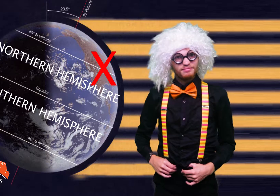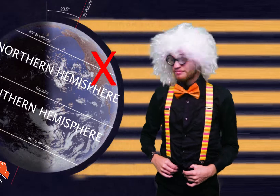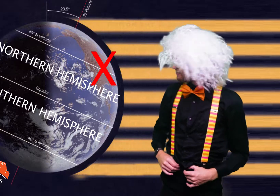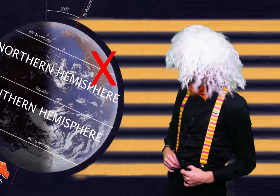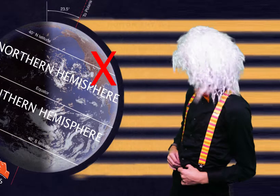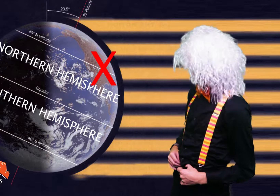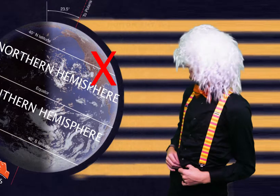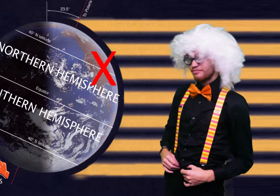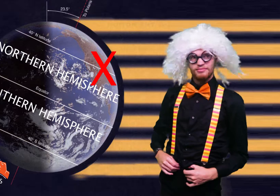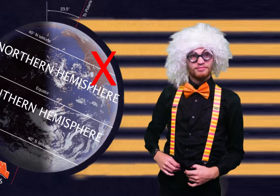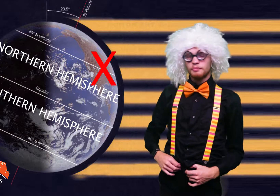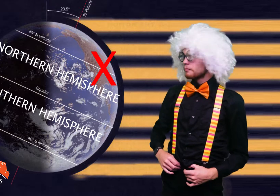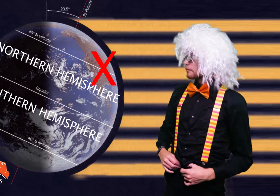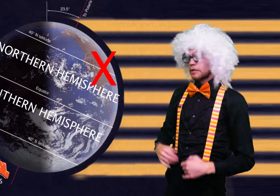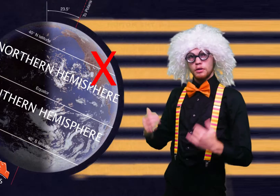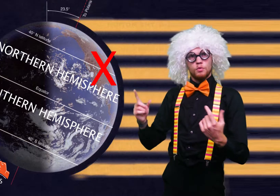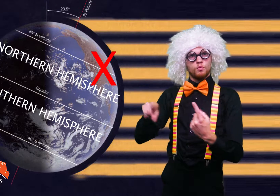tilted at